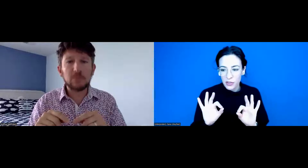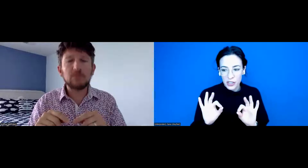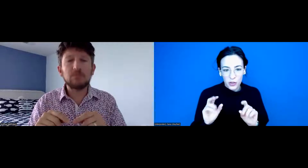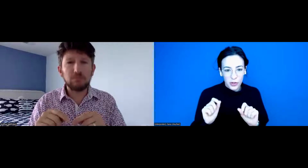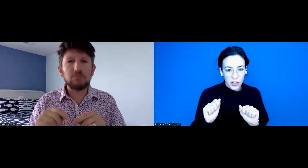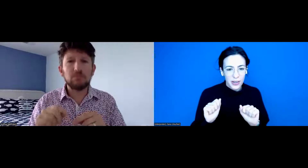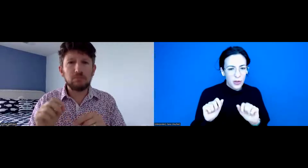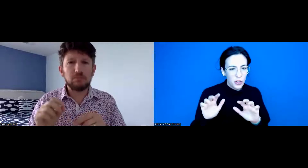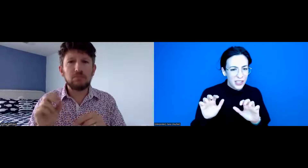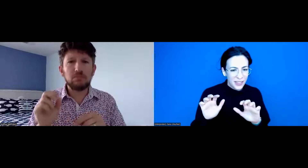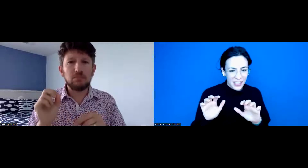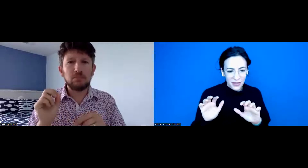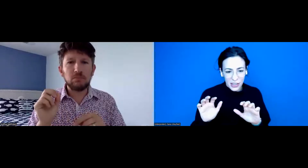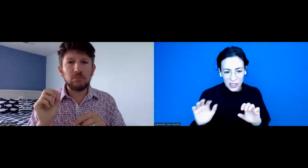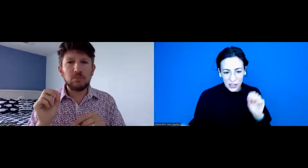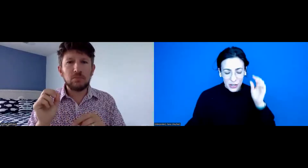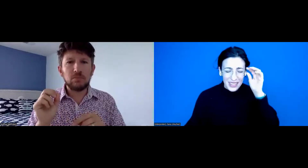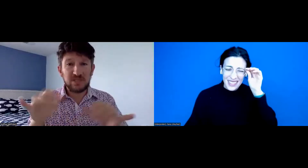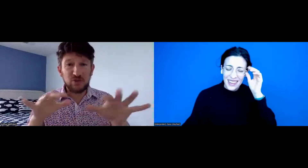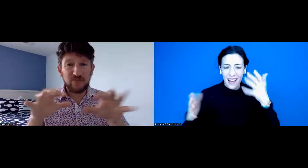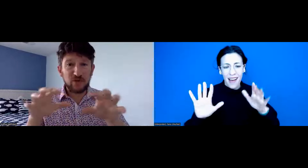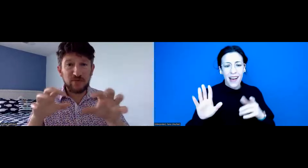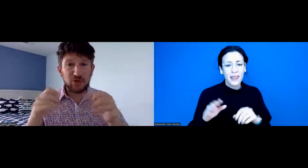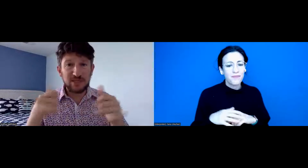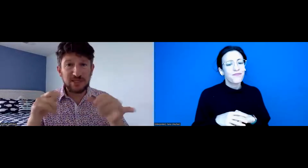Just a moment for the interpreter. We're just having some video issues.